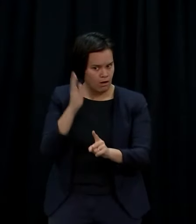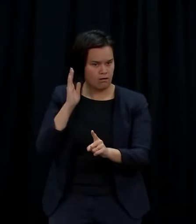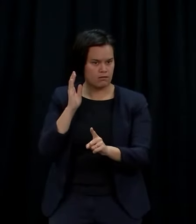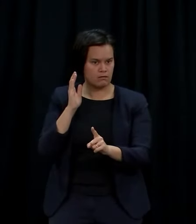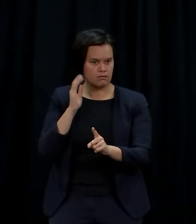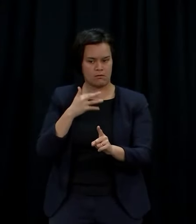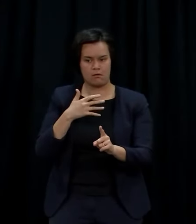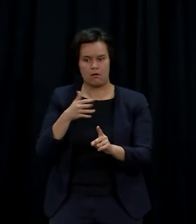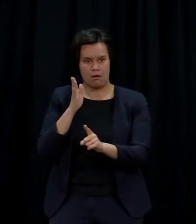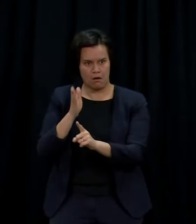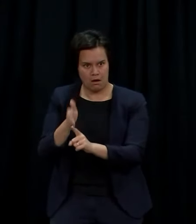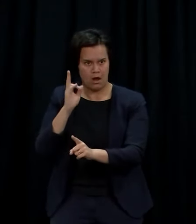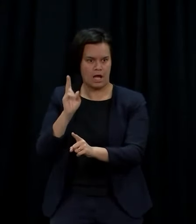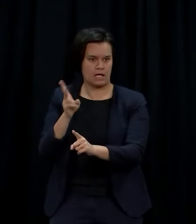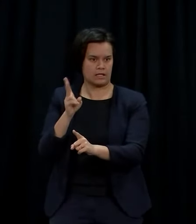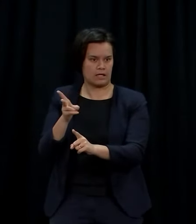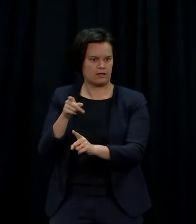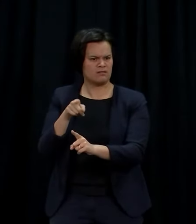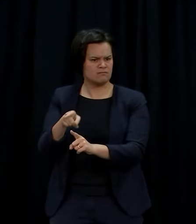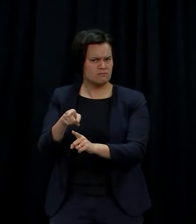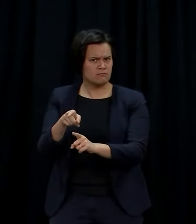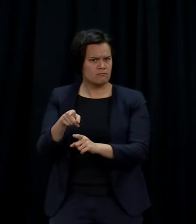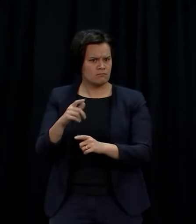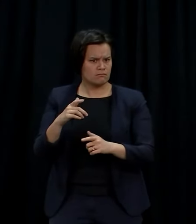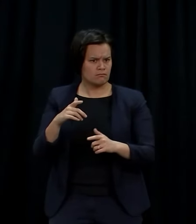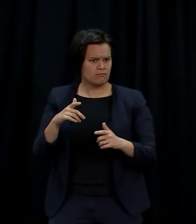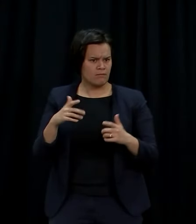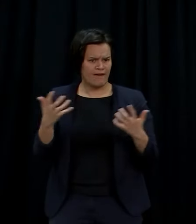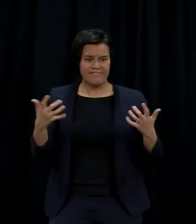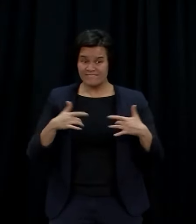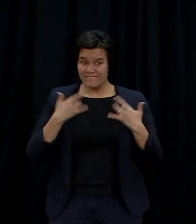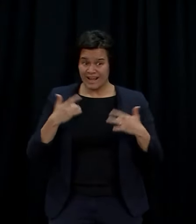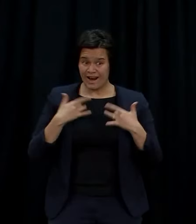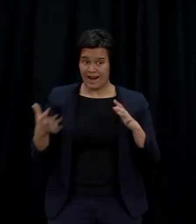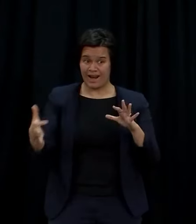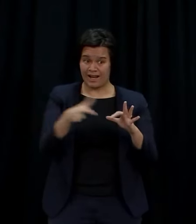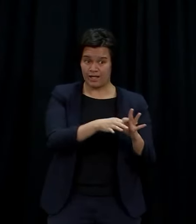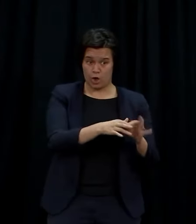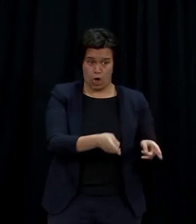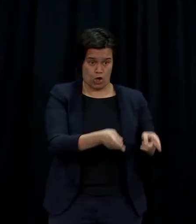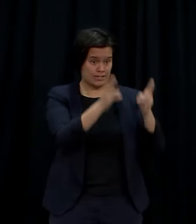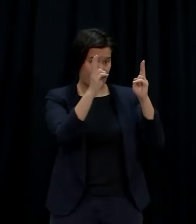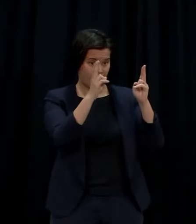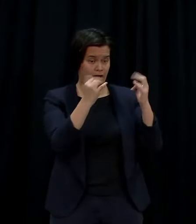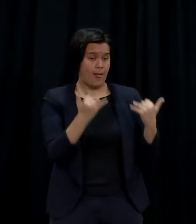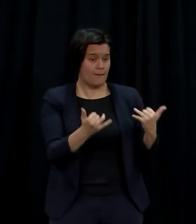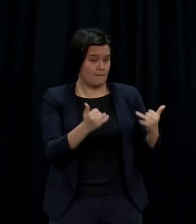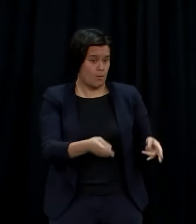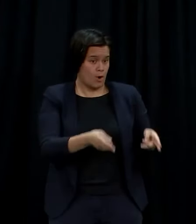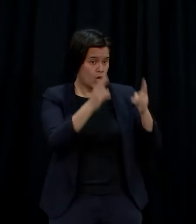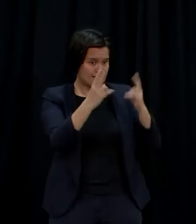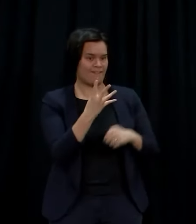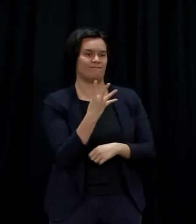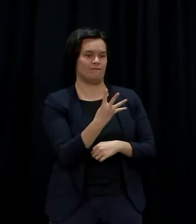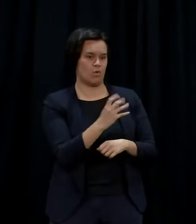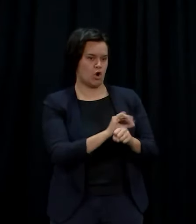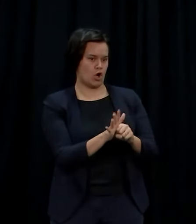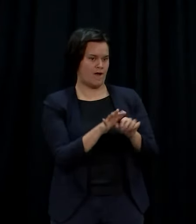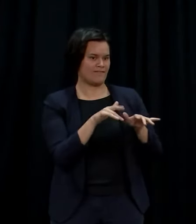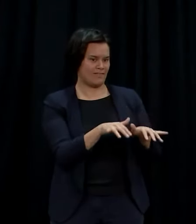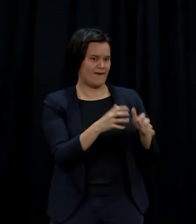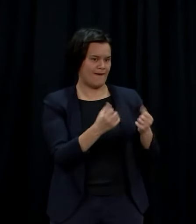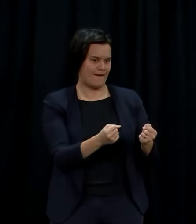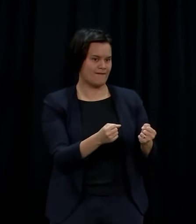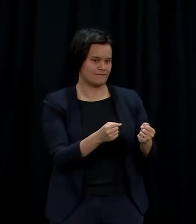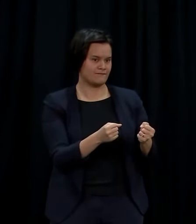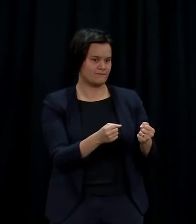that pattern, and in fact there are 4 cases in the managed isolation quarantine facility that would explain it, and they also have